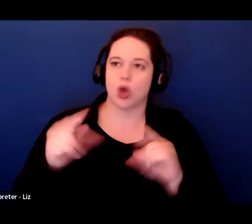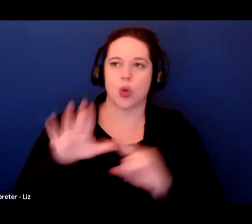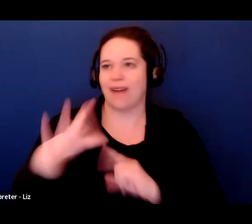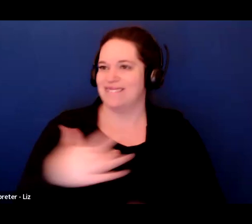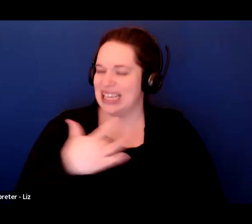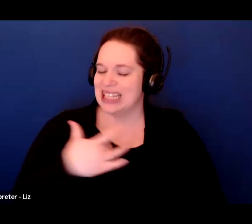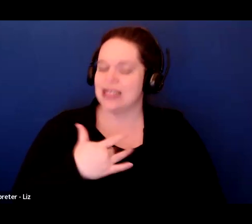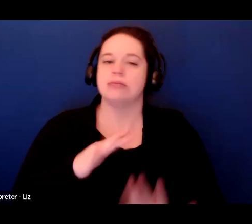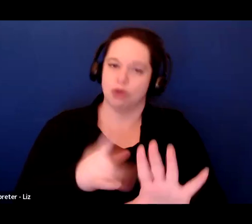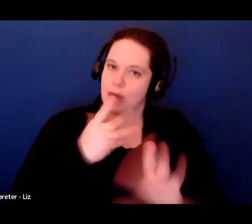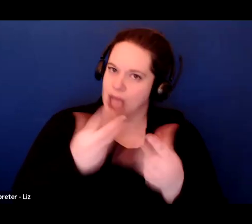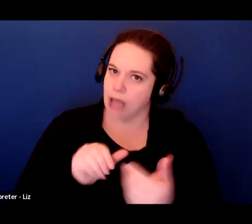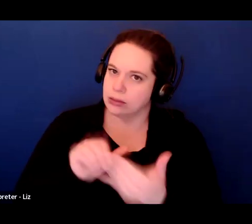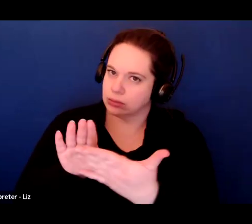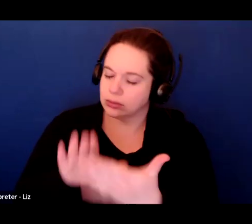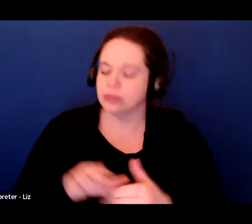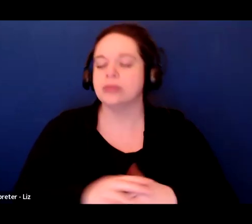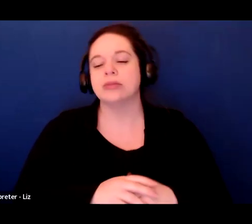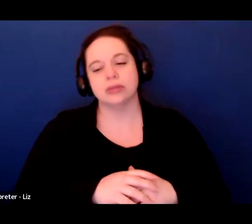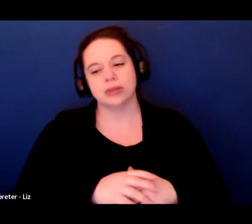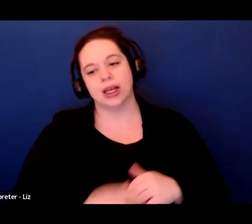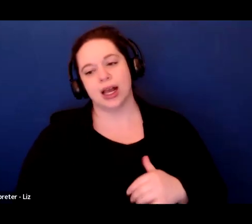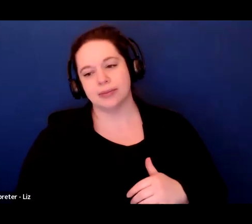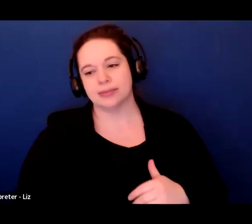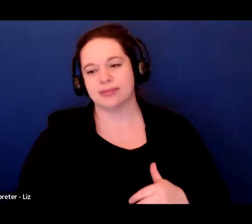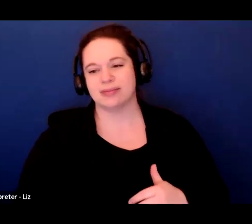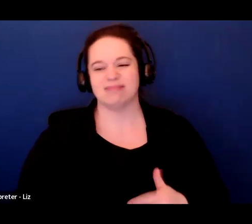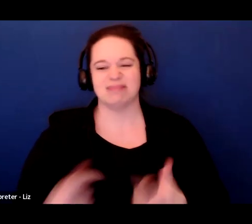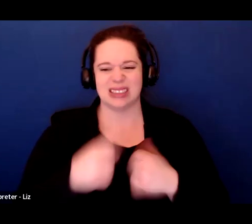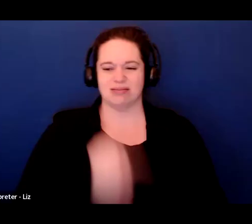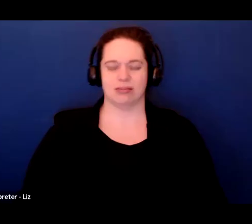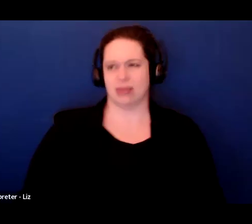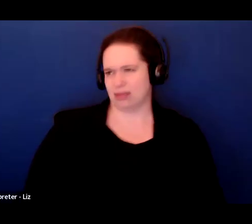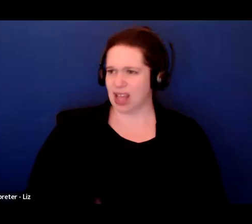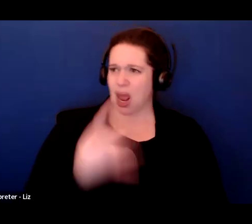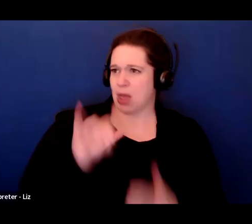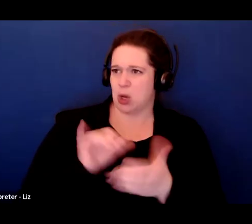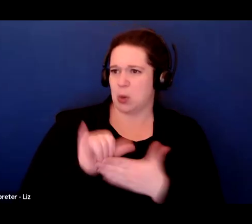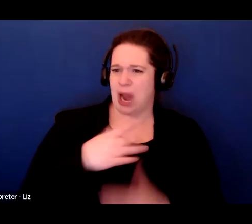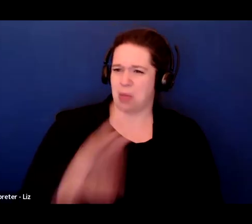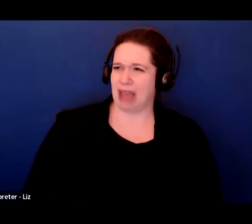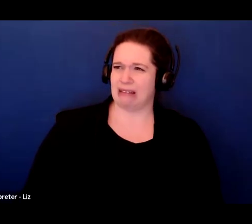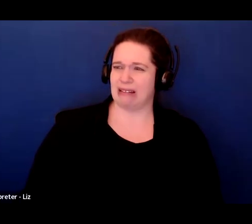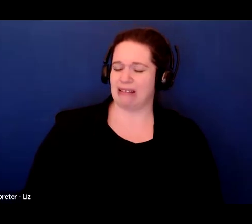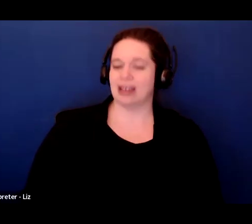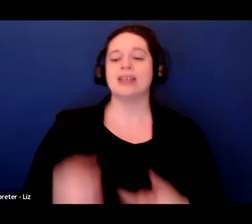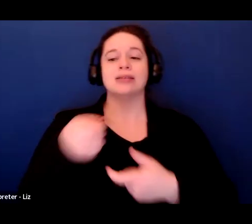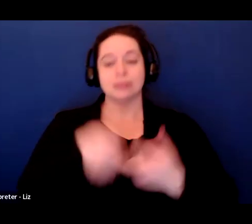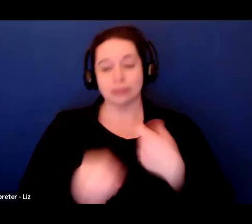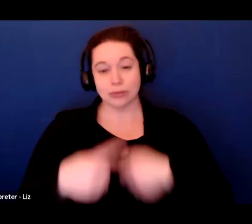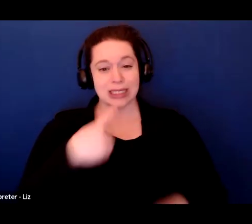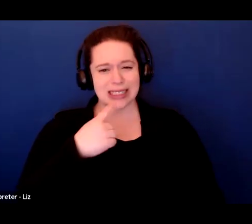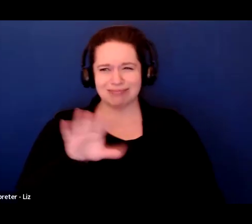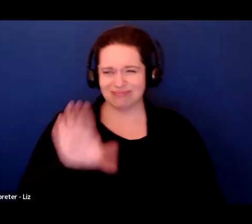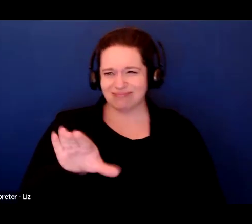be kind about it. Instead of saying, "Oh, I don't like the way you do that," but approach them and say, I'm kind